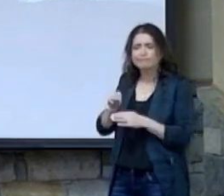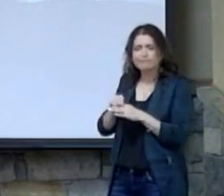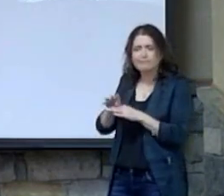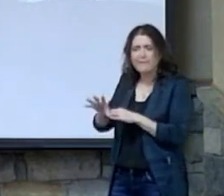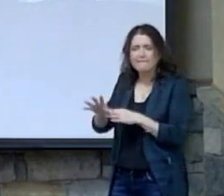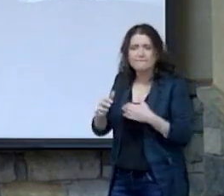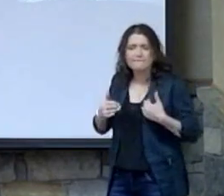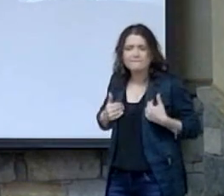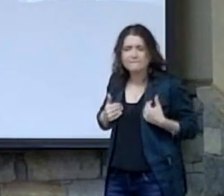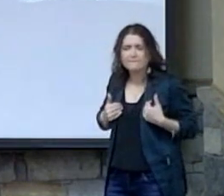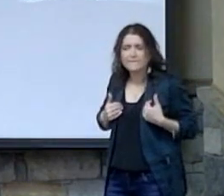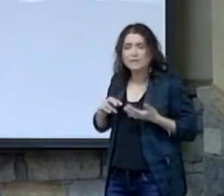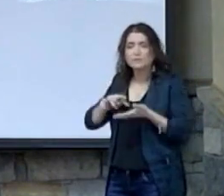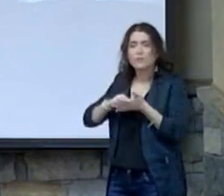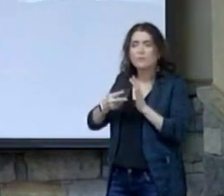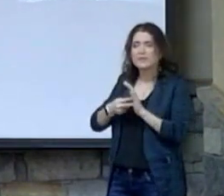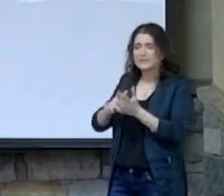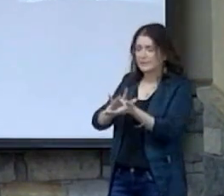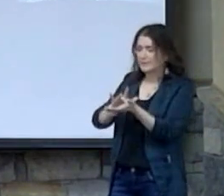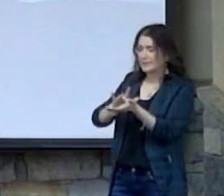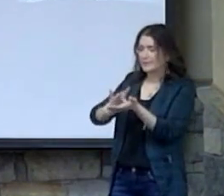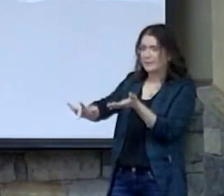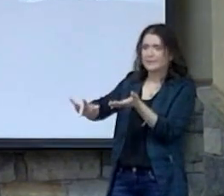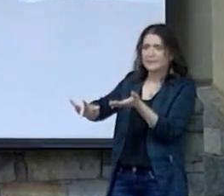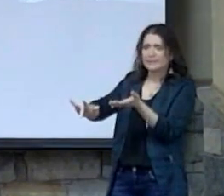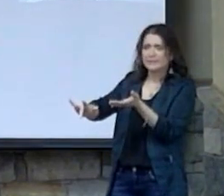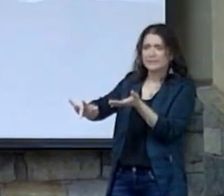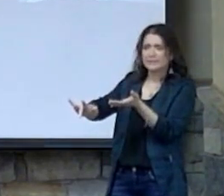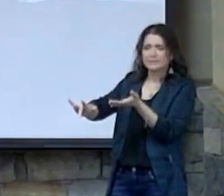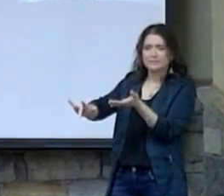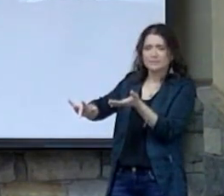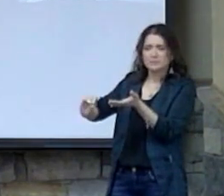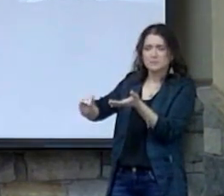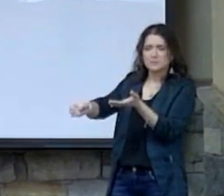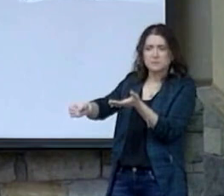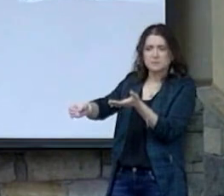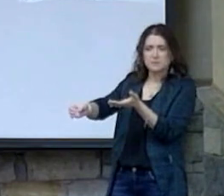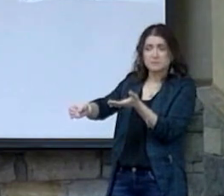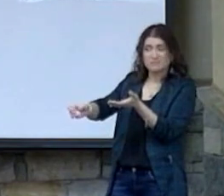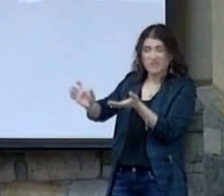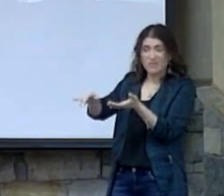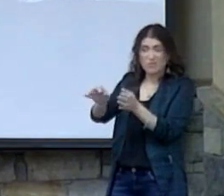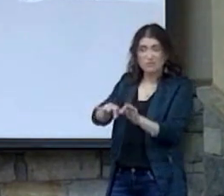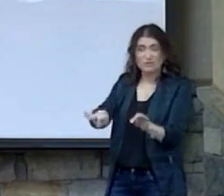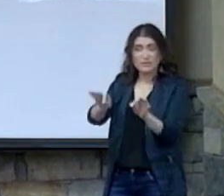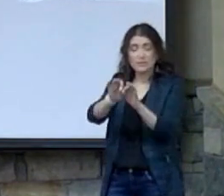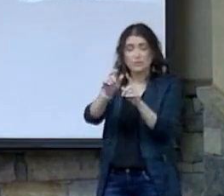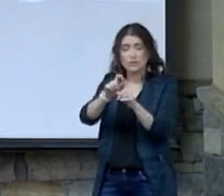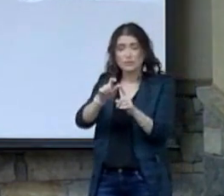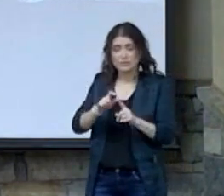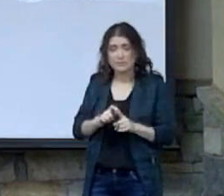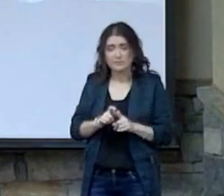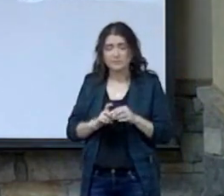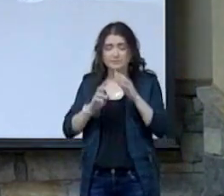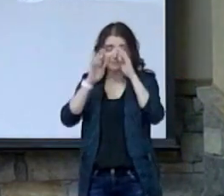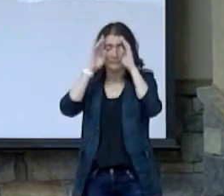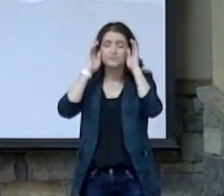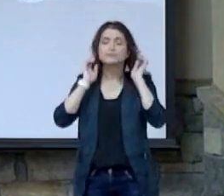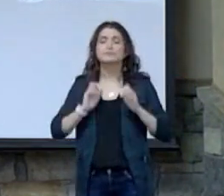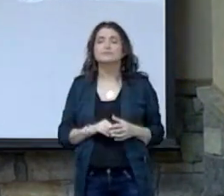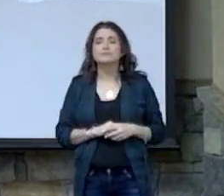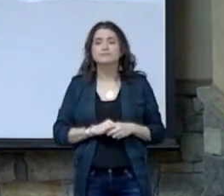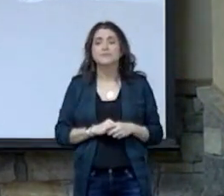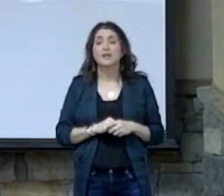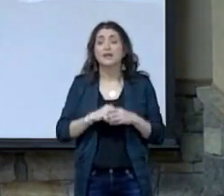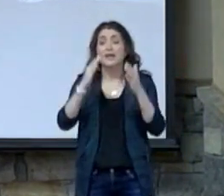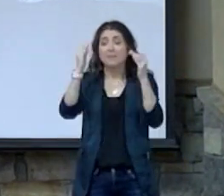ultimately resulted in him wiping the slate clean. Those are key words in the story. But